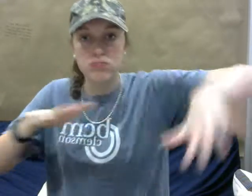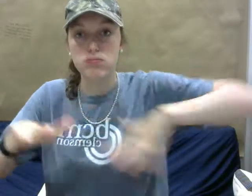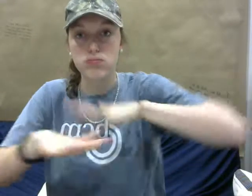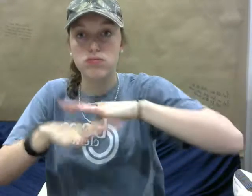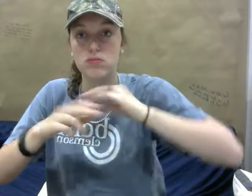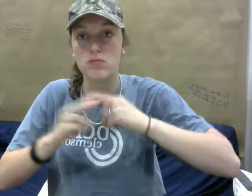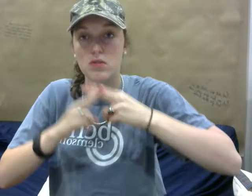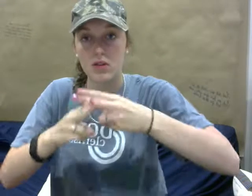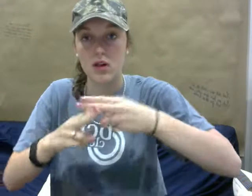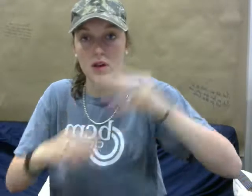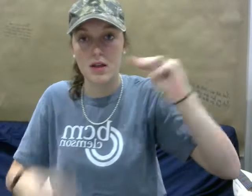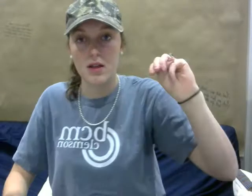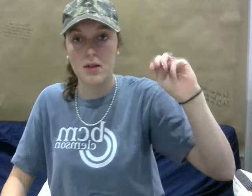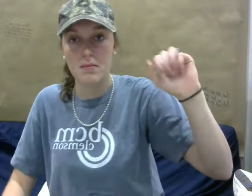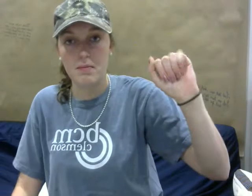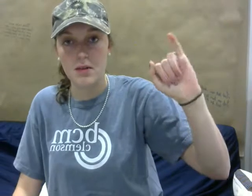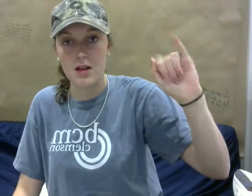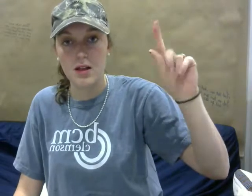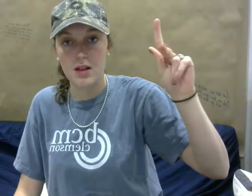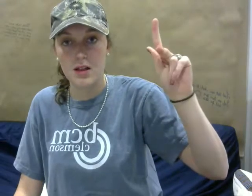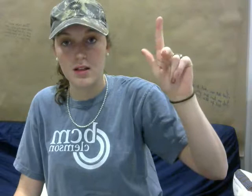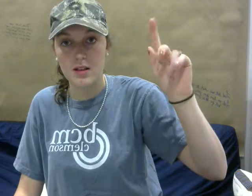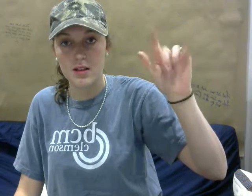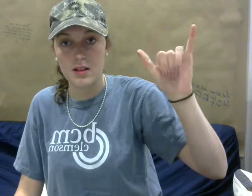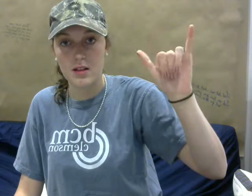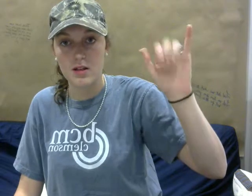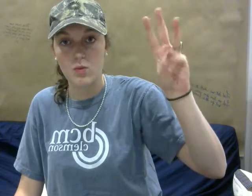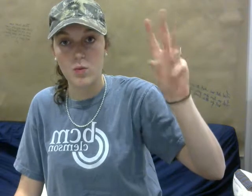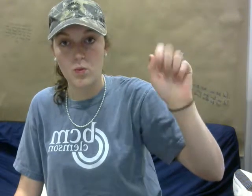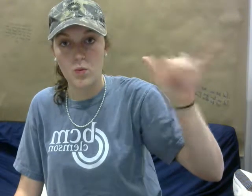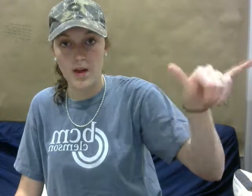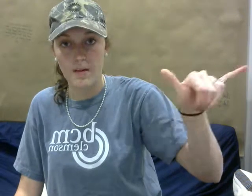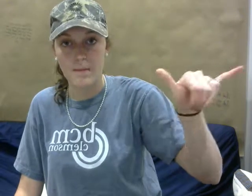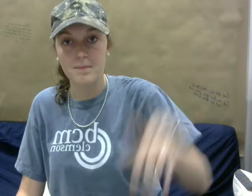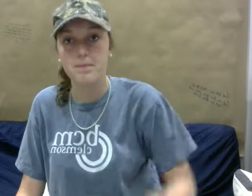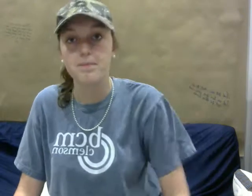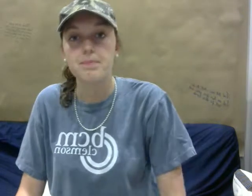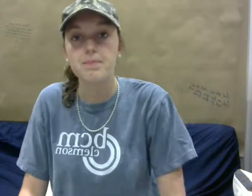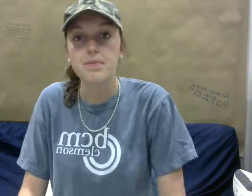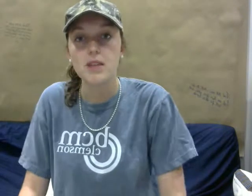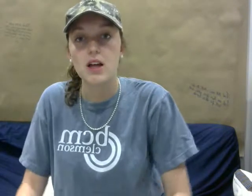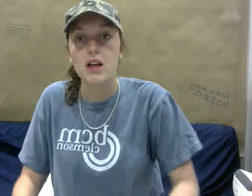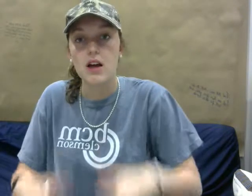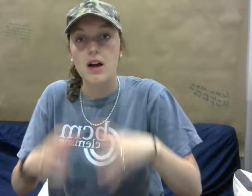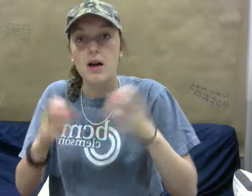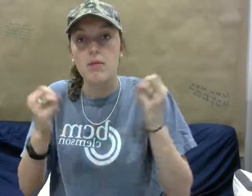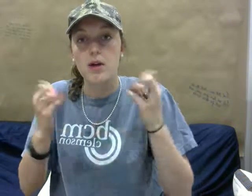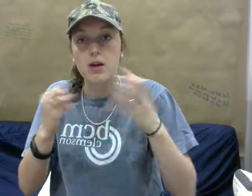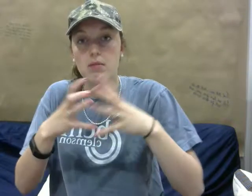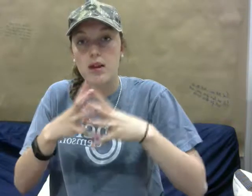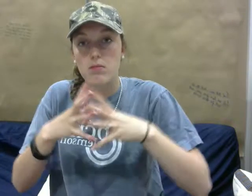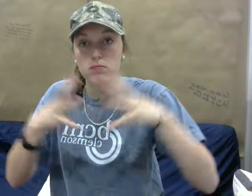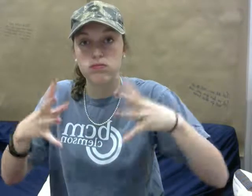large. Our solar system formed from a large cloud or nebula of gas and dust about 4.6 billion years